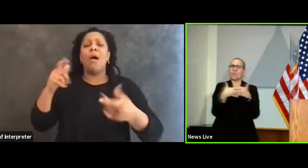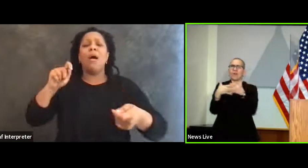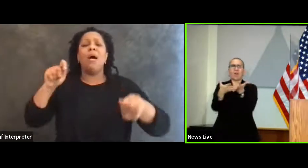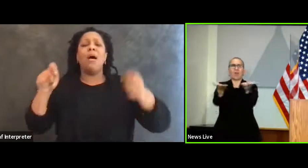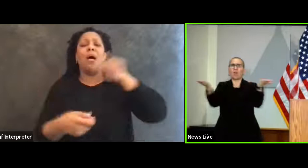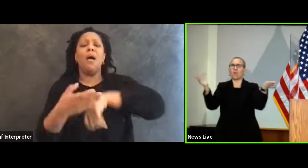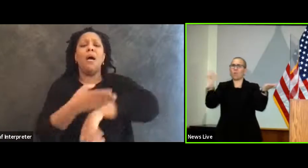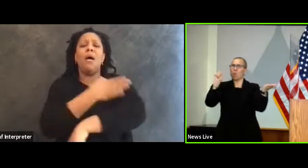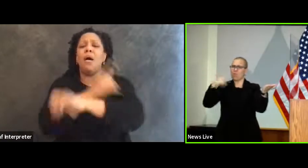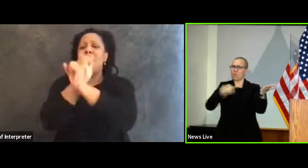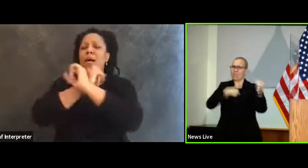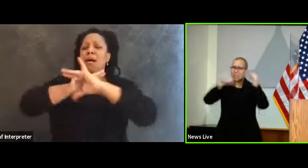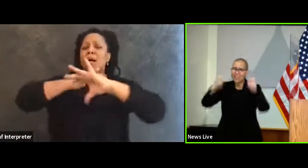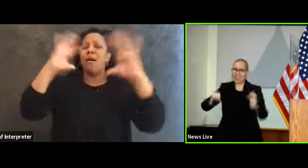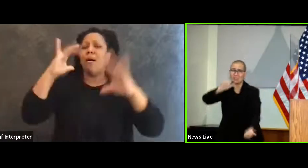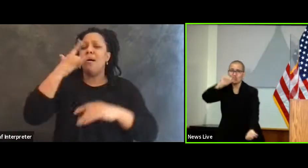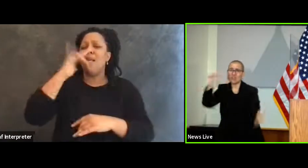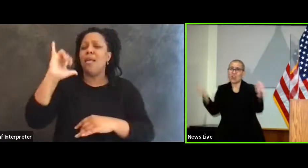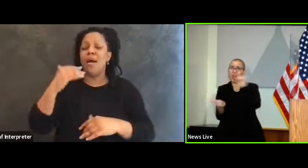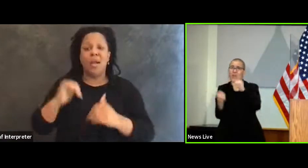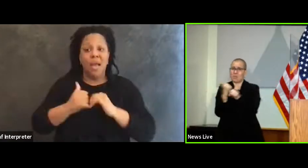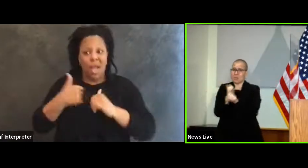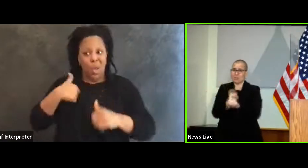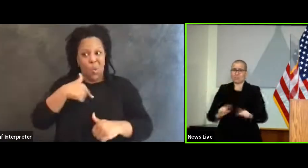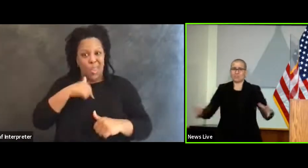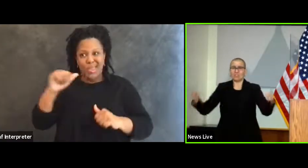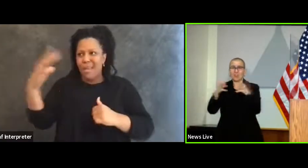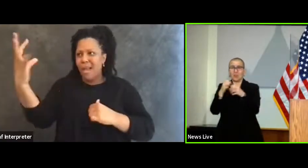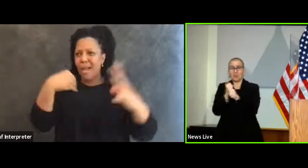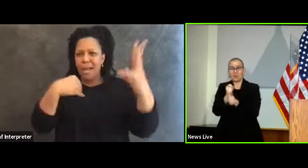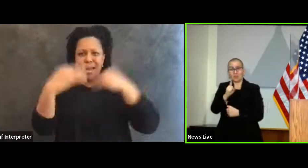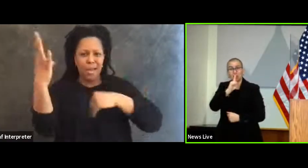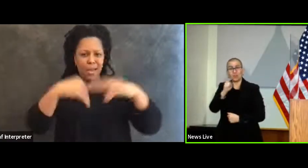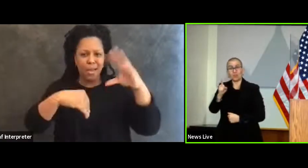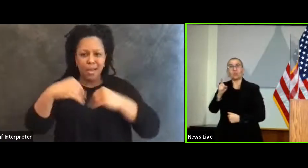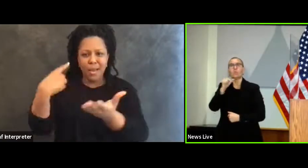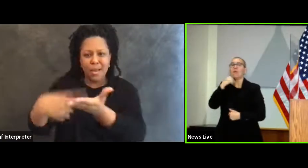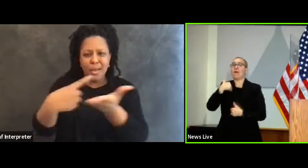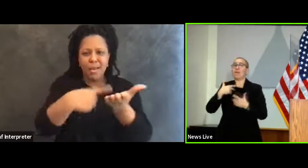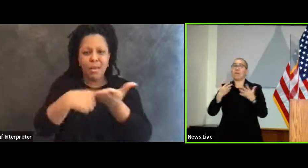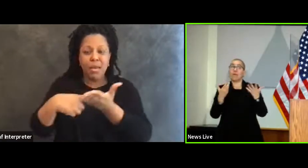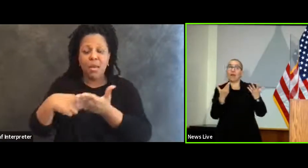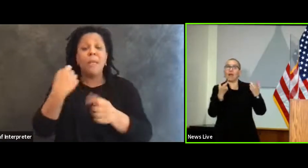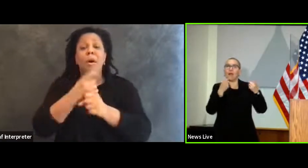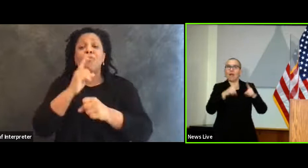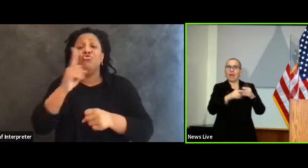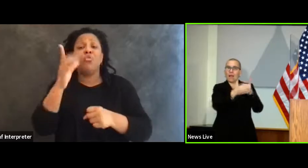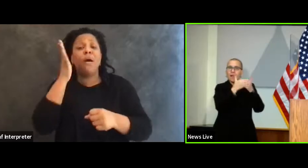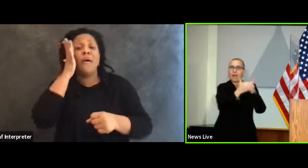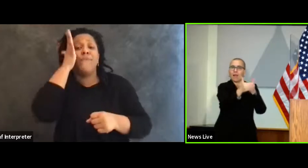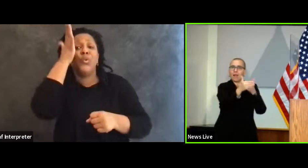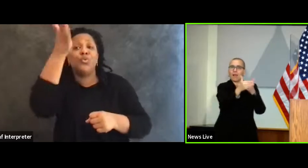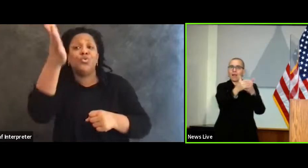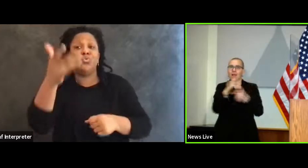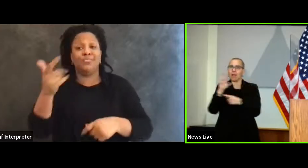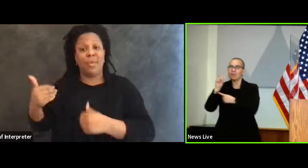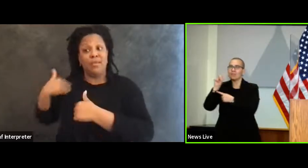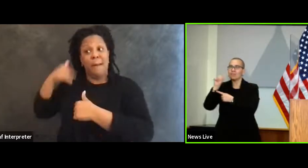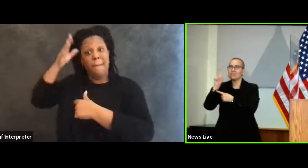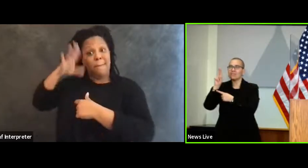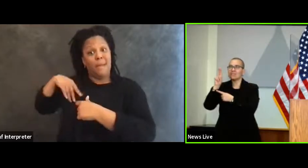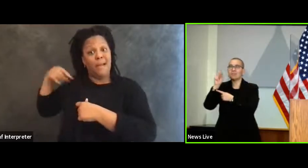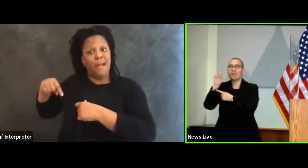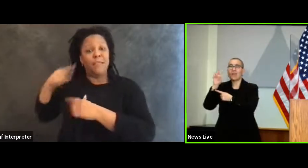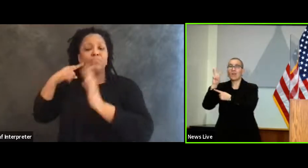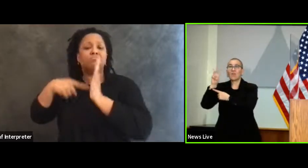to make sure that if a young man like Daunte Wright is stopped, that he doesn't die for that traffic violation, and we figure out ways. We've done incredible